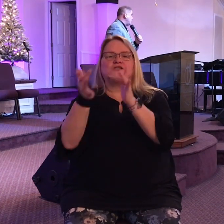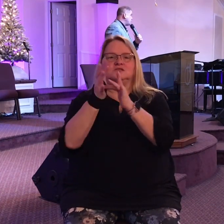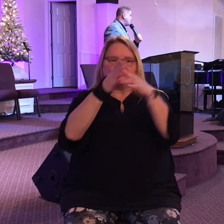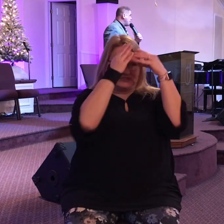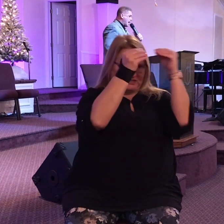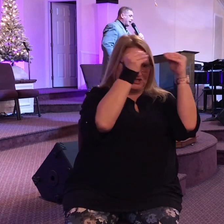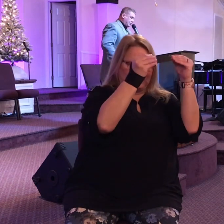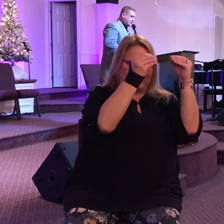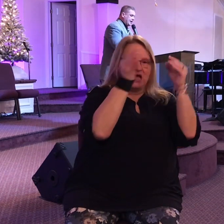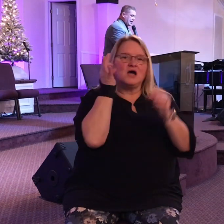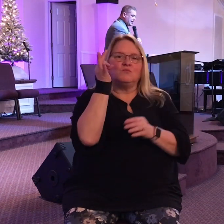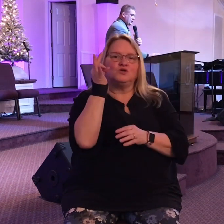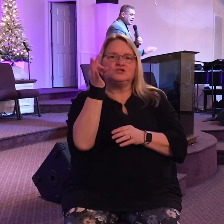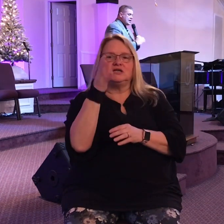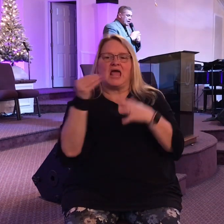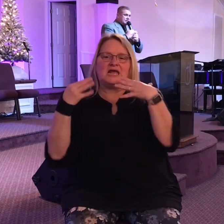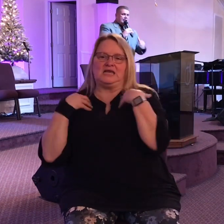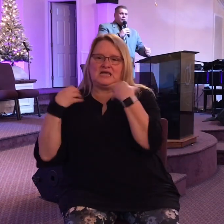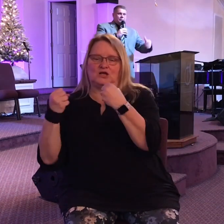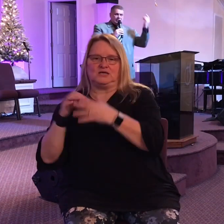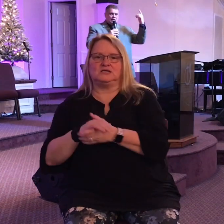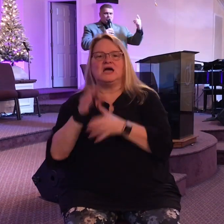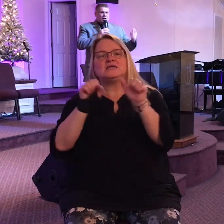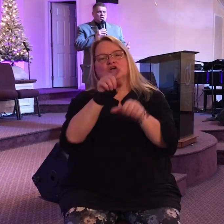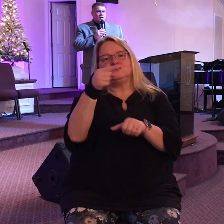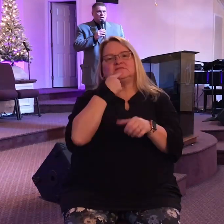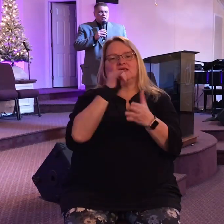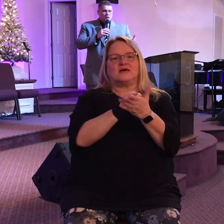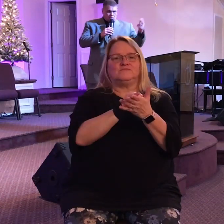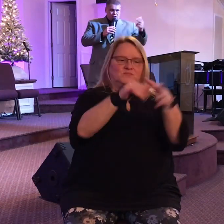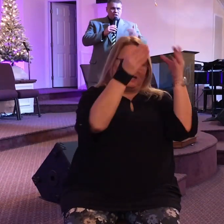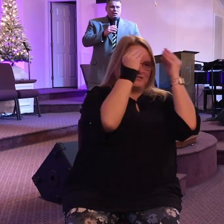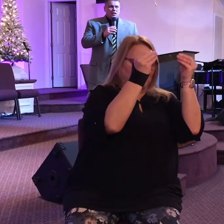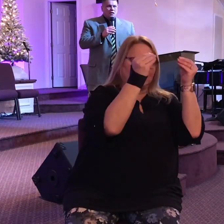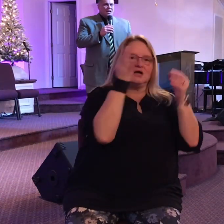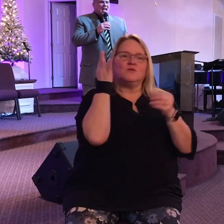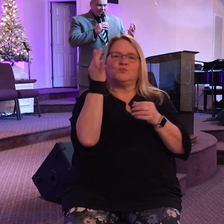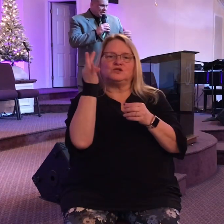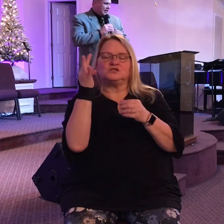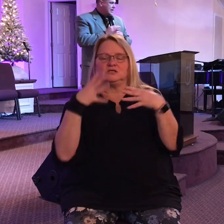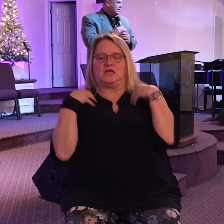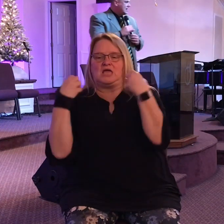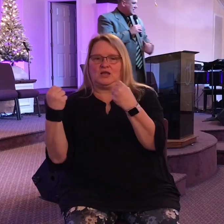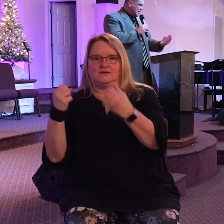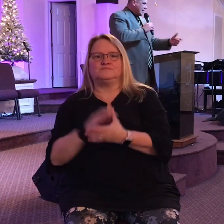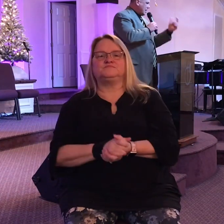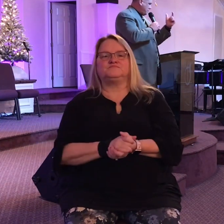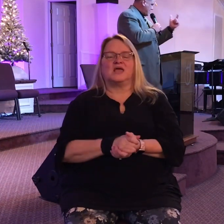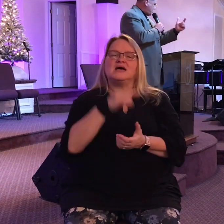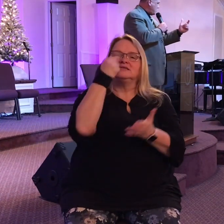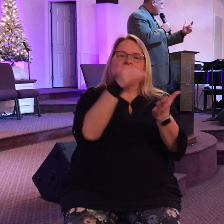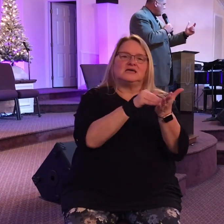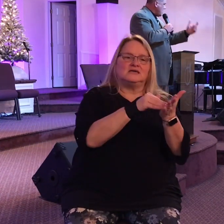preaching, and he was healing. Can you say that with me? Say teaching, teaching. Preaching, preaching, healing. Say it